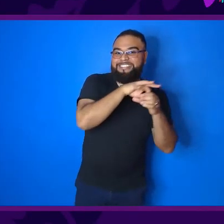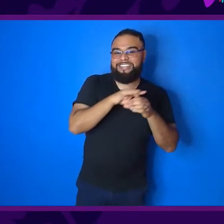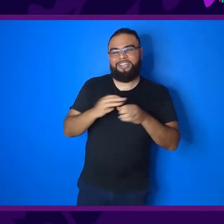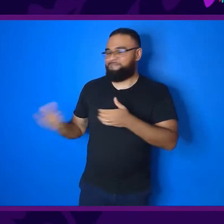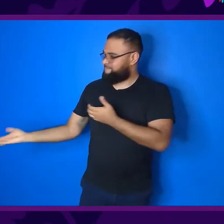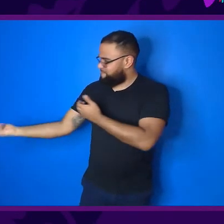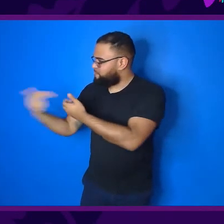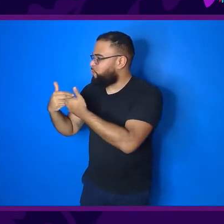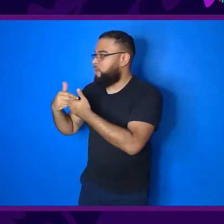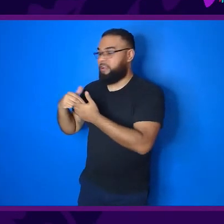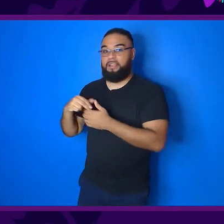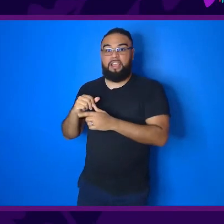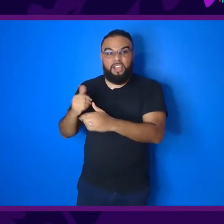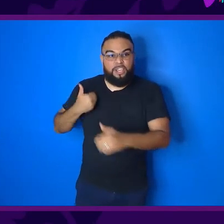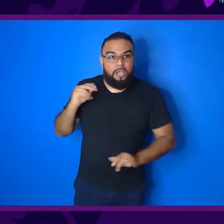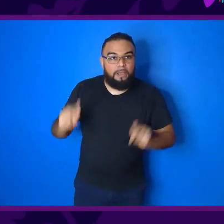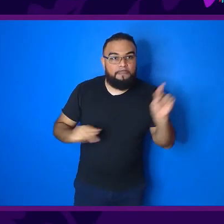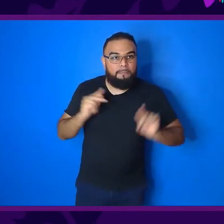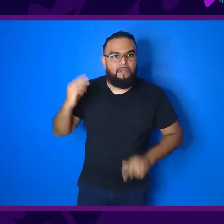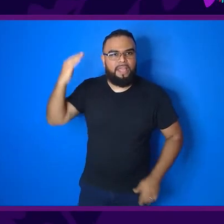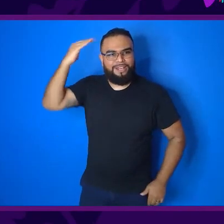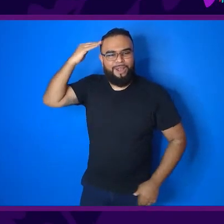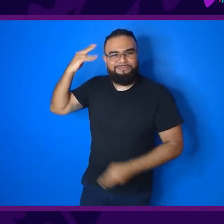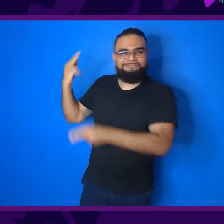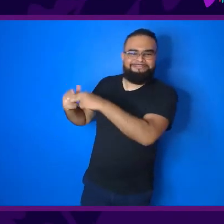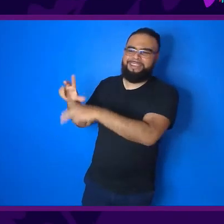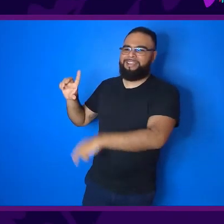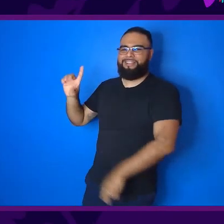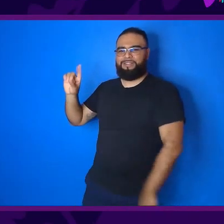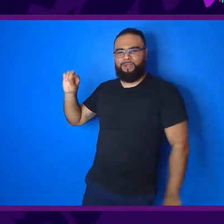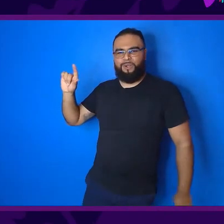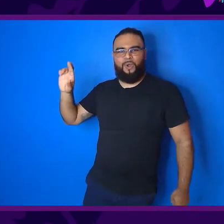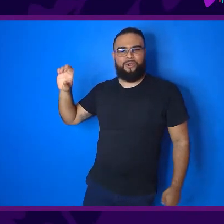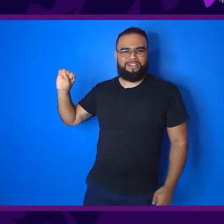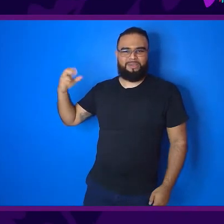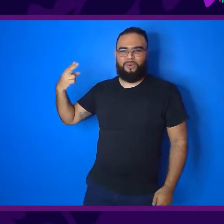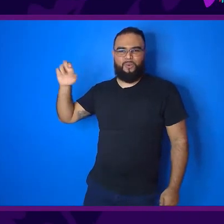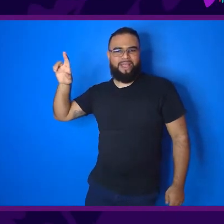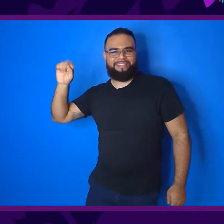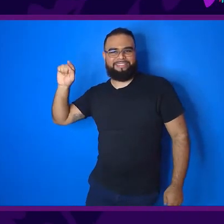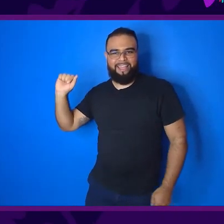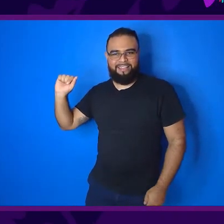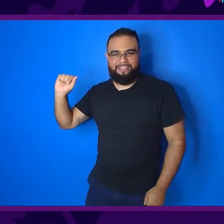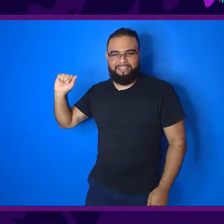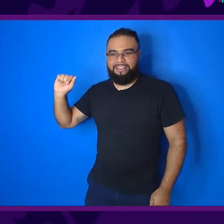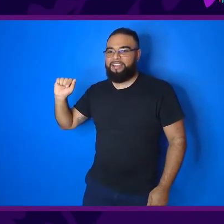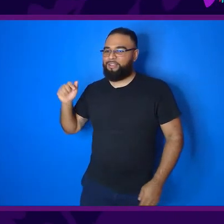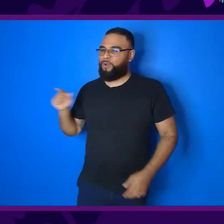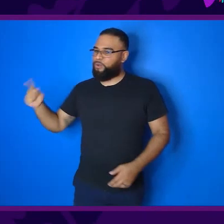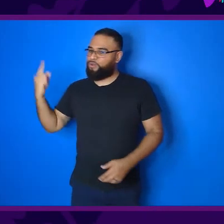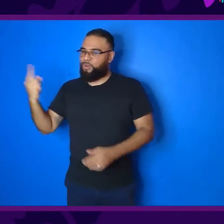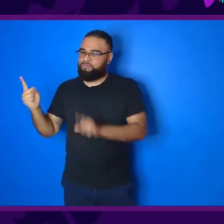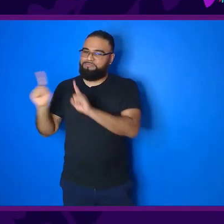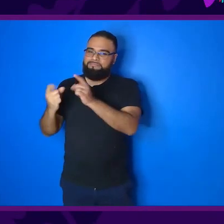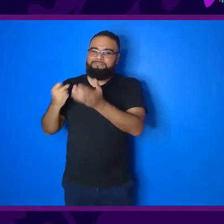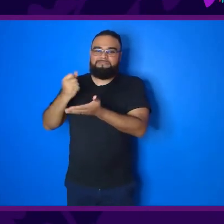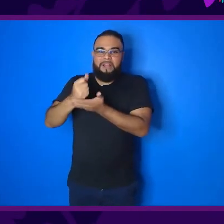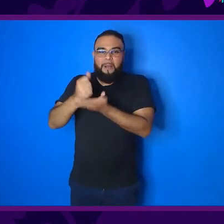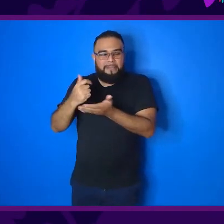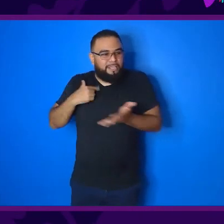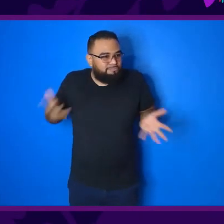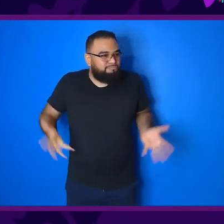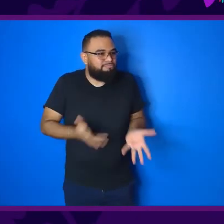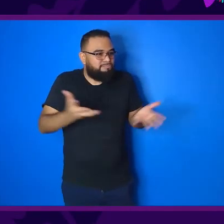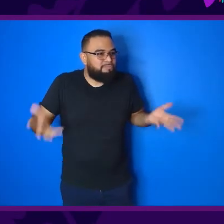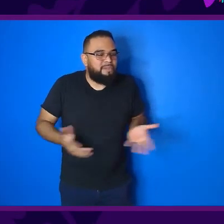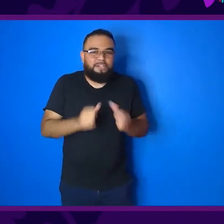Huerta. And so she endorses me, has been endorsing me to run for re-election for years in all of my campaigns.